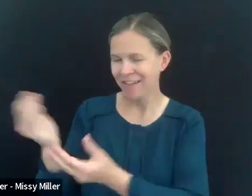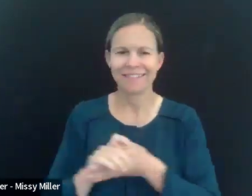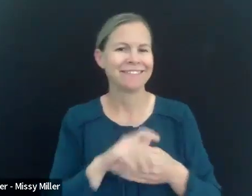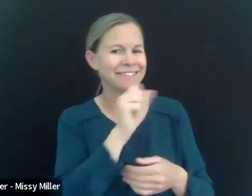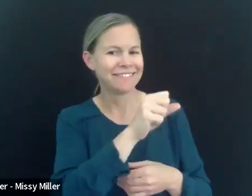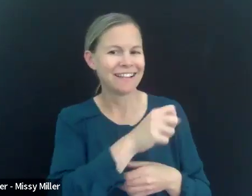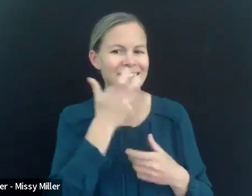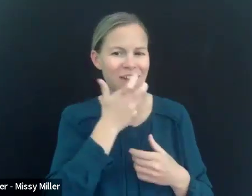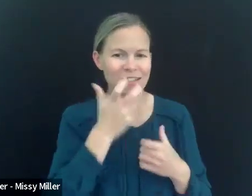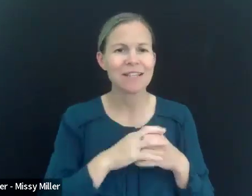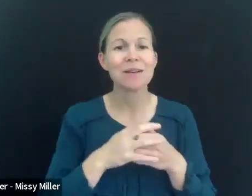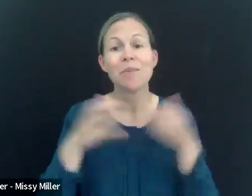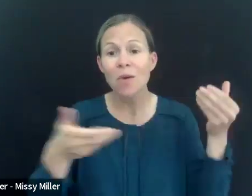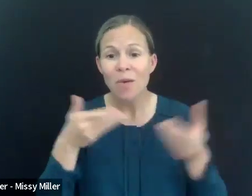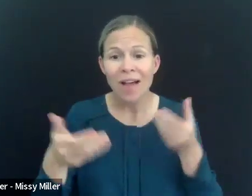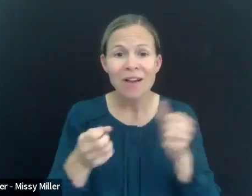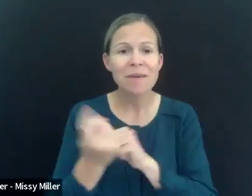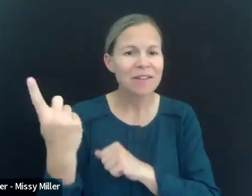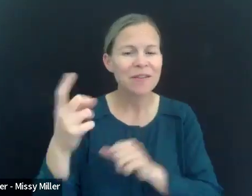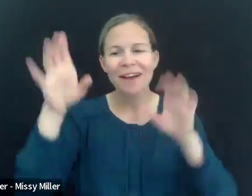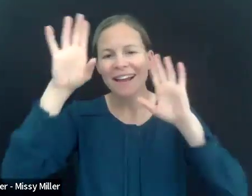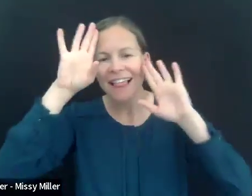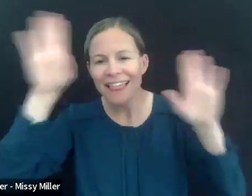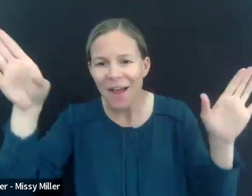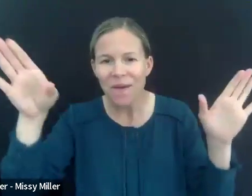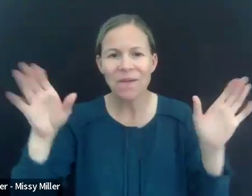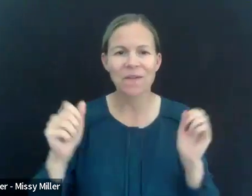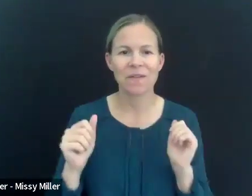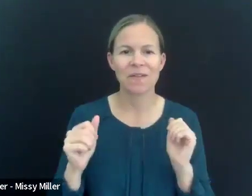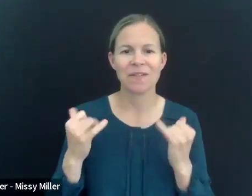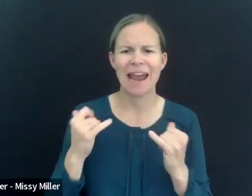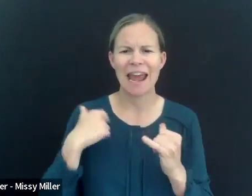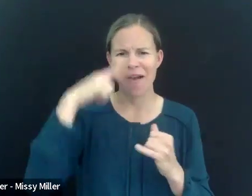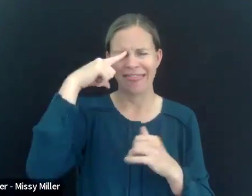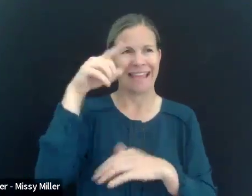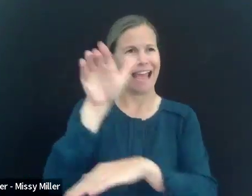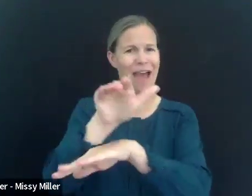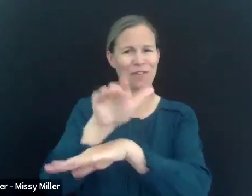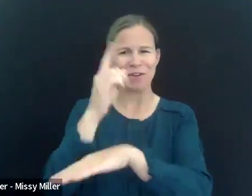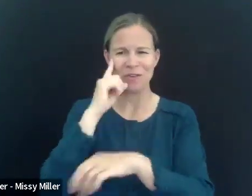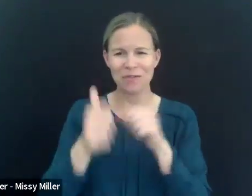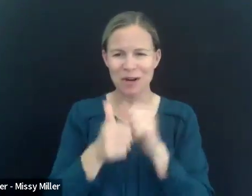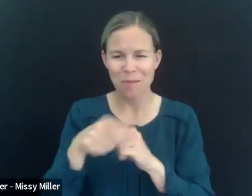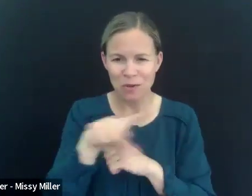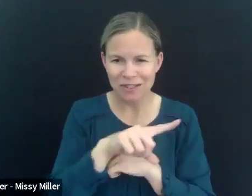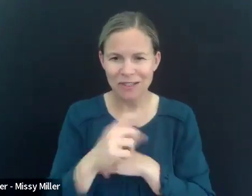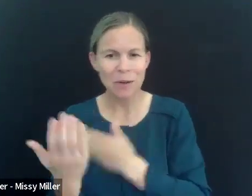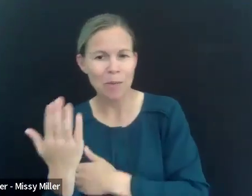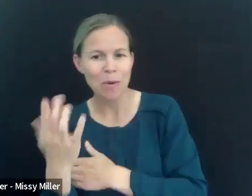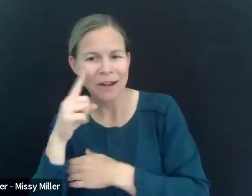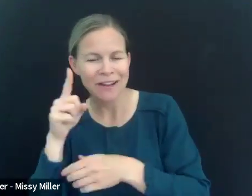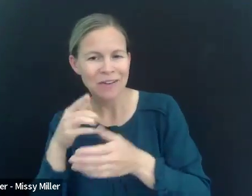Great. Well, welcome everyone. Hello. I think it's afternoon for some of us, morning for some of us.